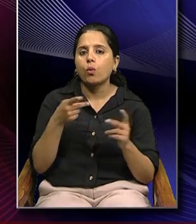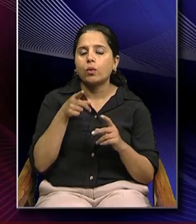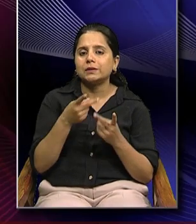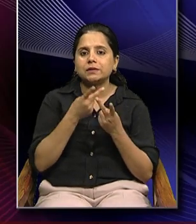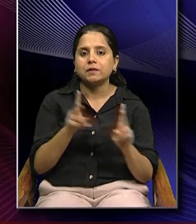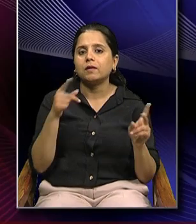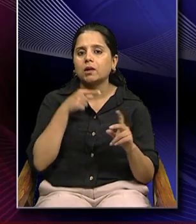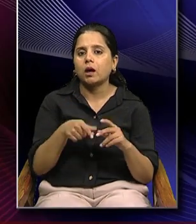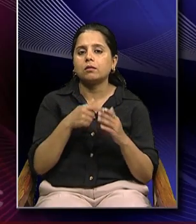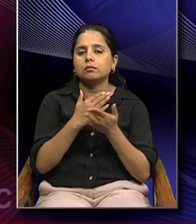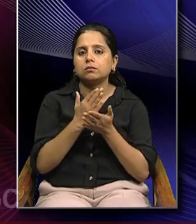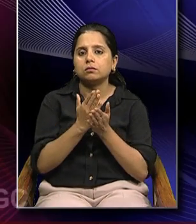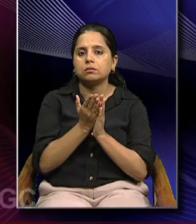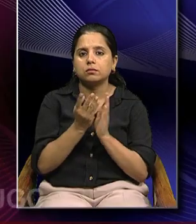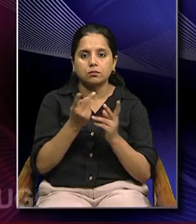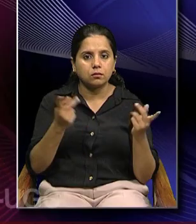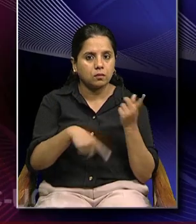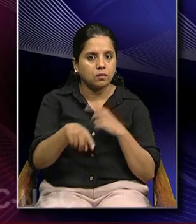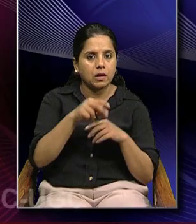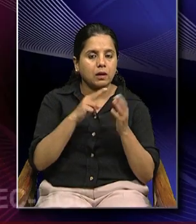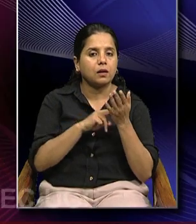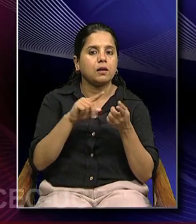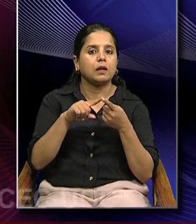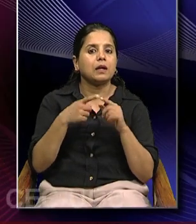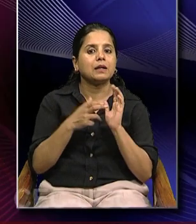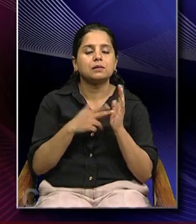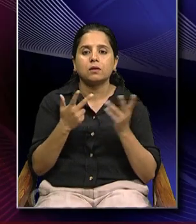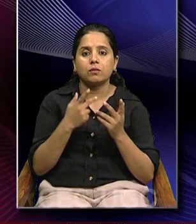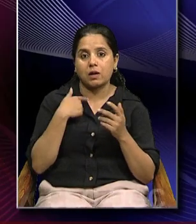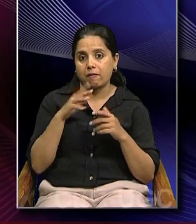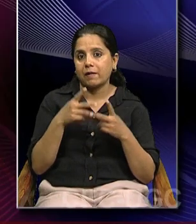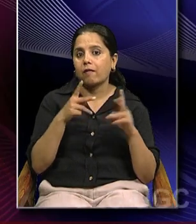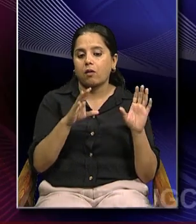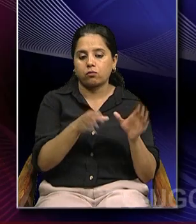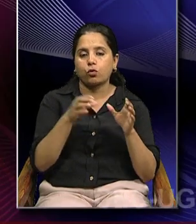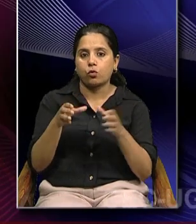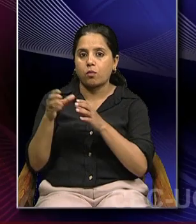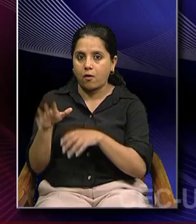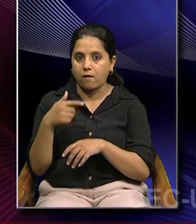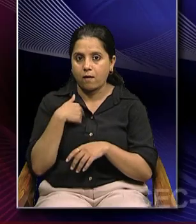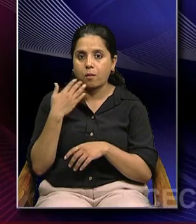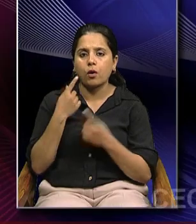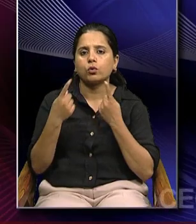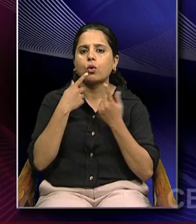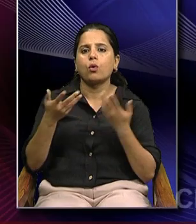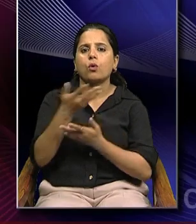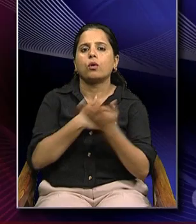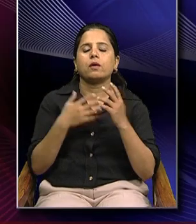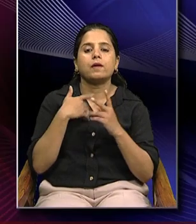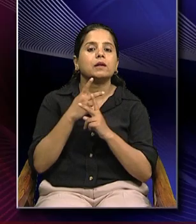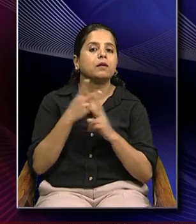different parts of these netizens, because we have different categories, and we have been talking about the